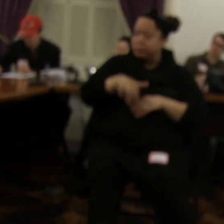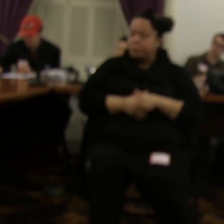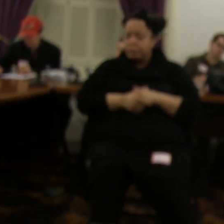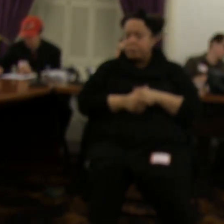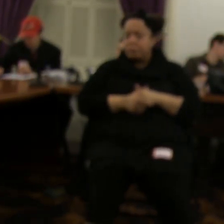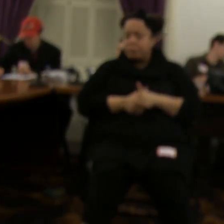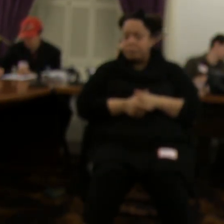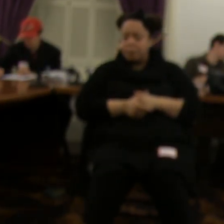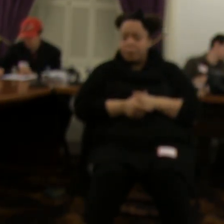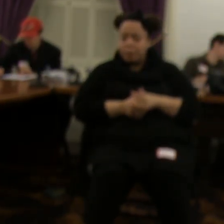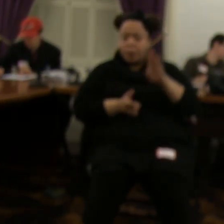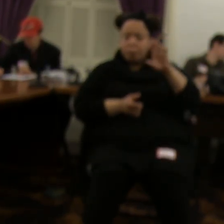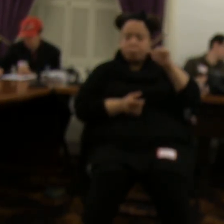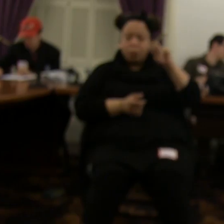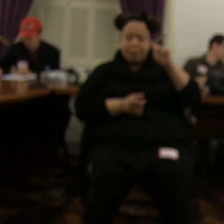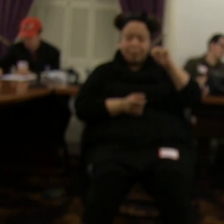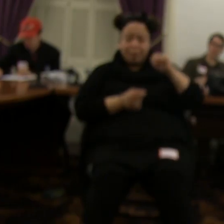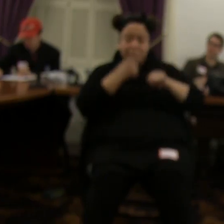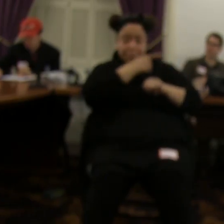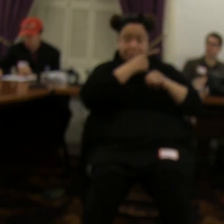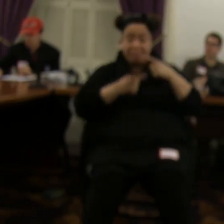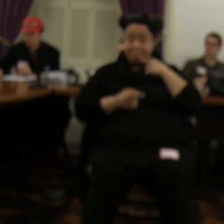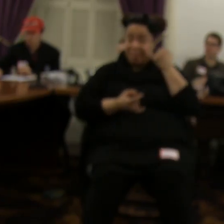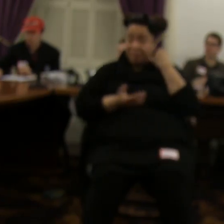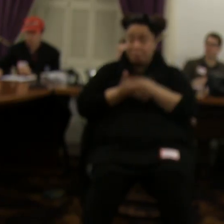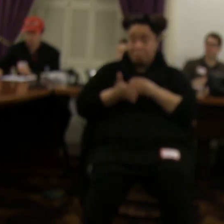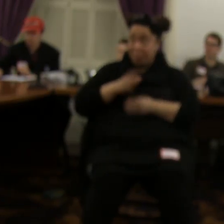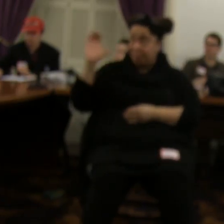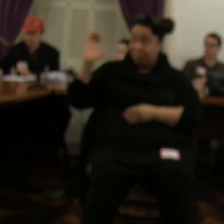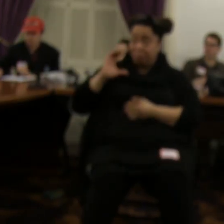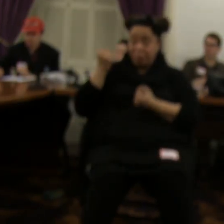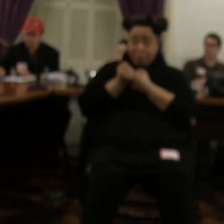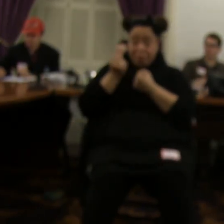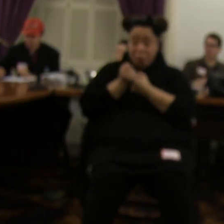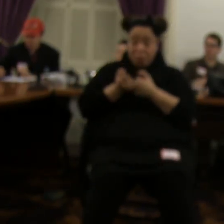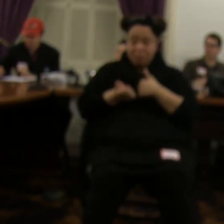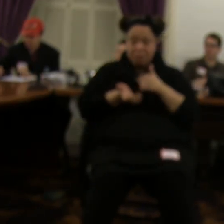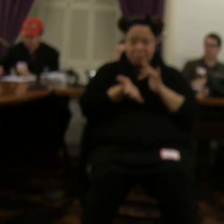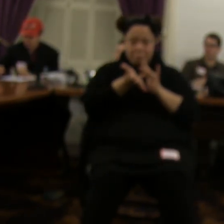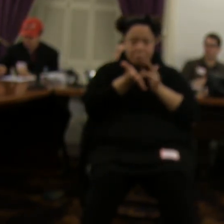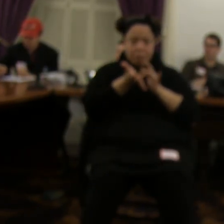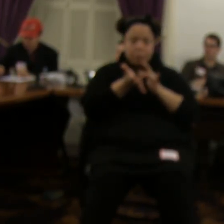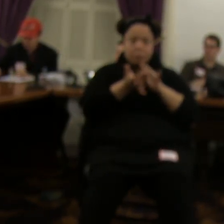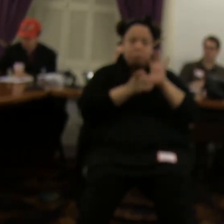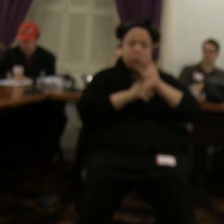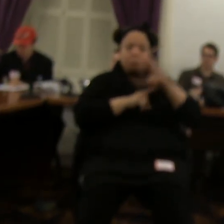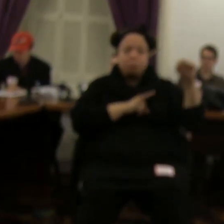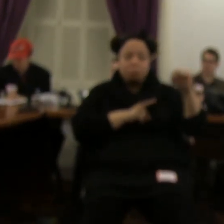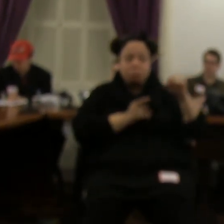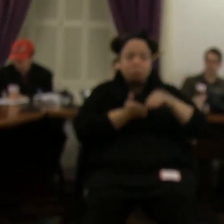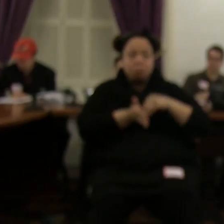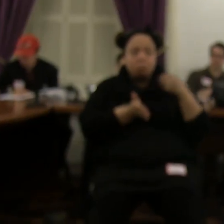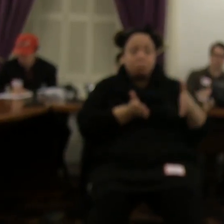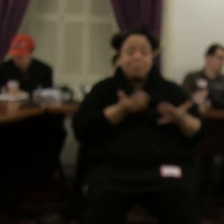their health. The gentleman with his hand up in the front row. For instance, my medicine would go